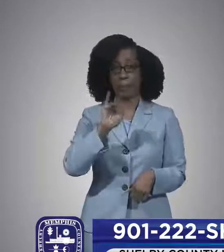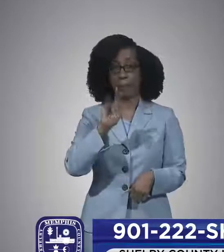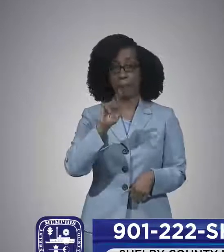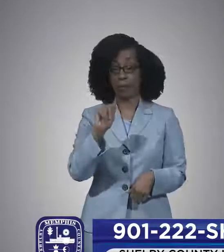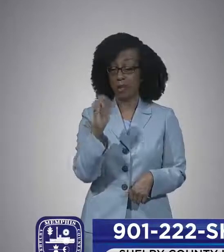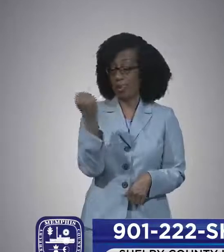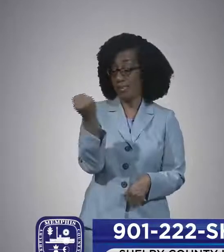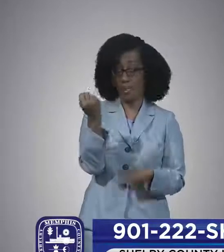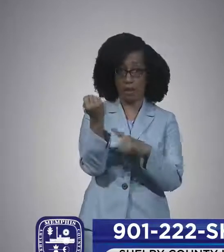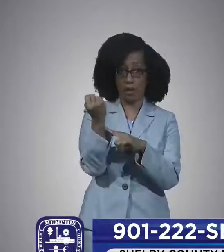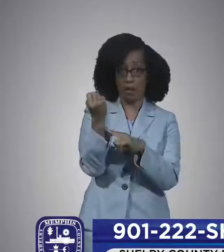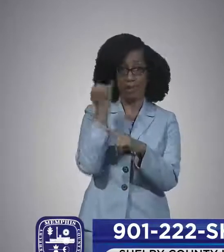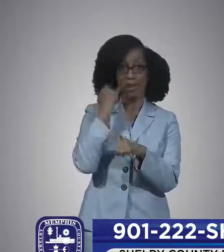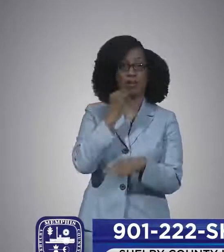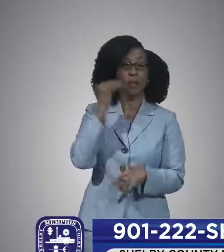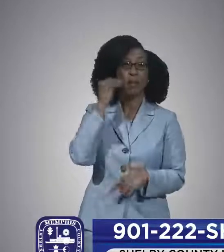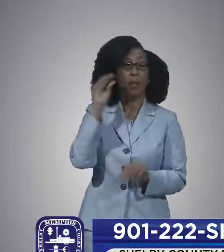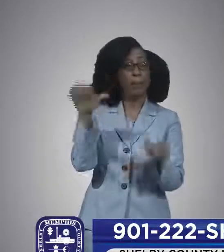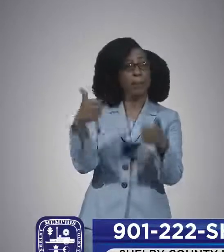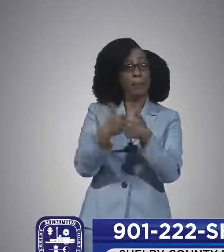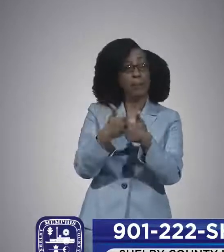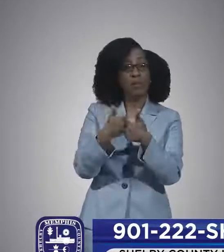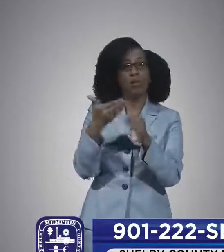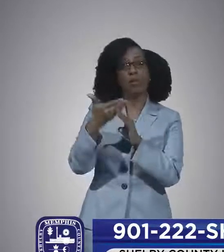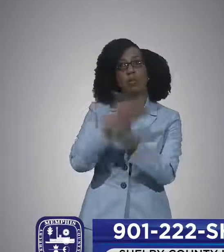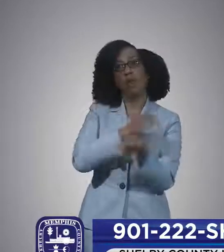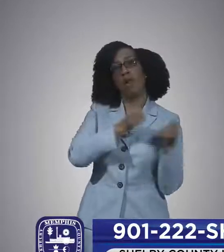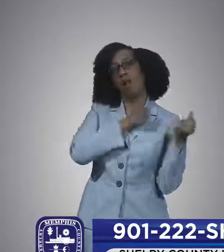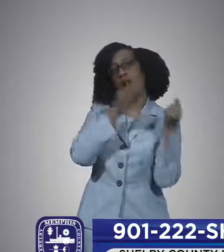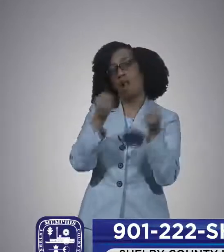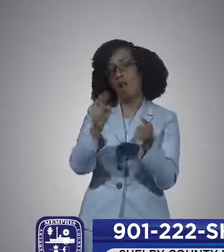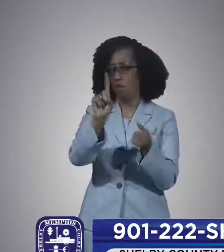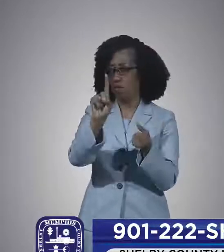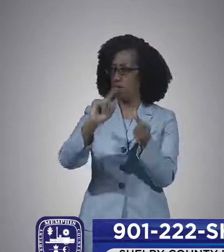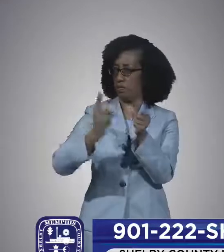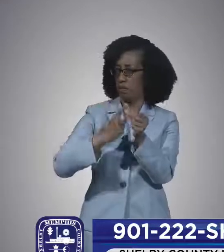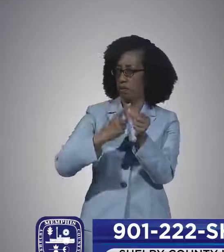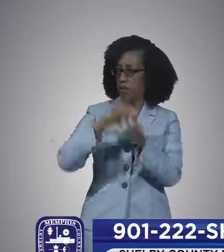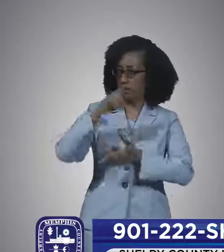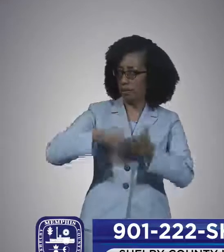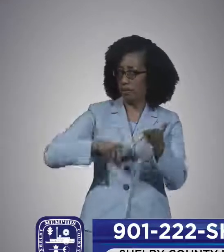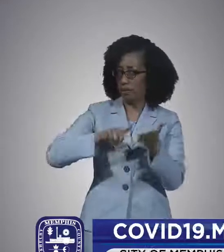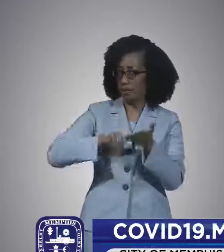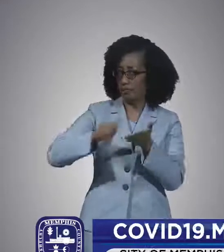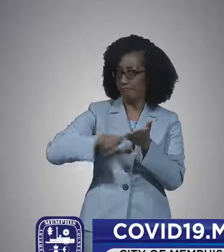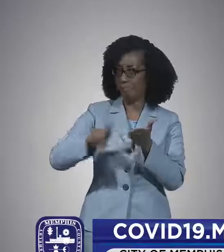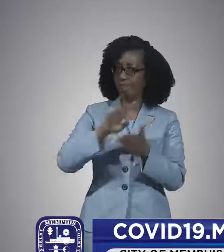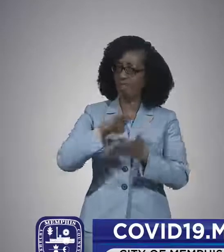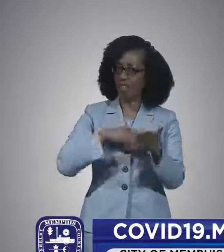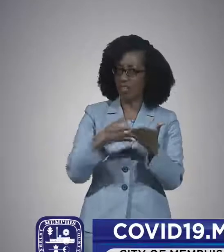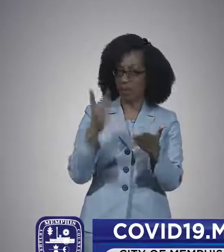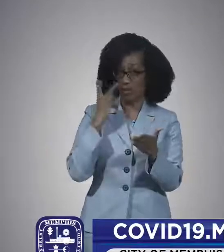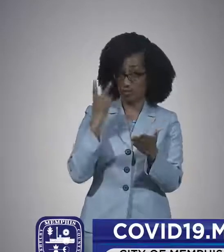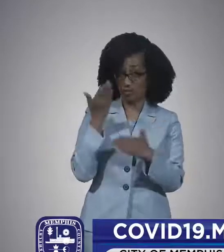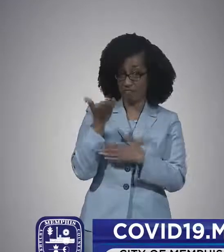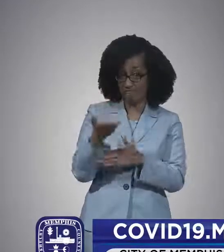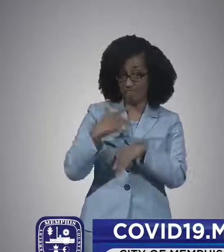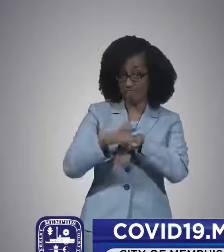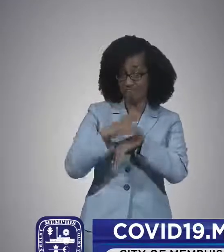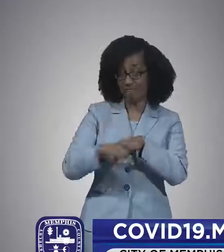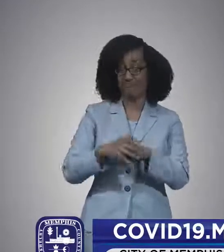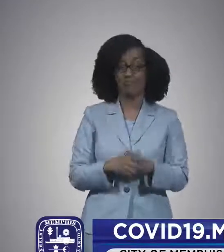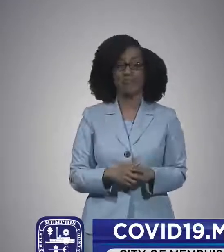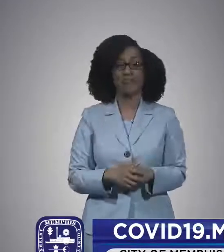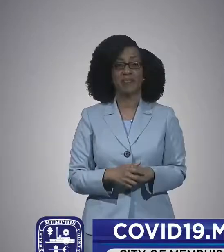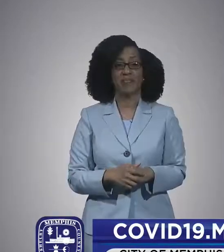Saturday of a home game. So please, before you drive out, just double check with the schedule to make sure it's going to be open.